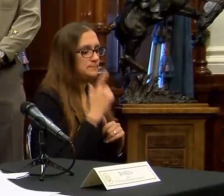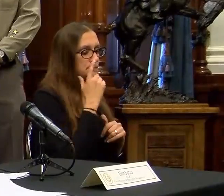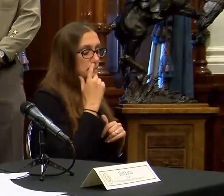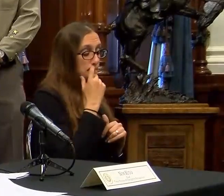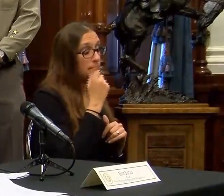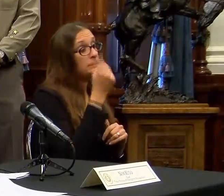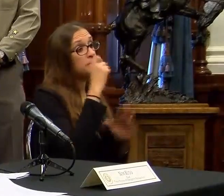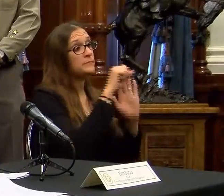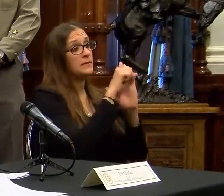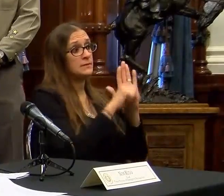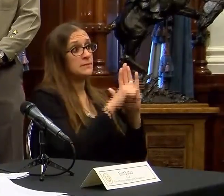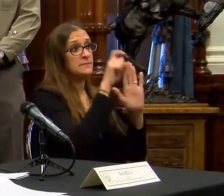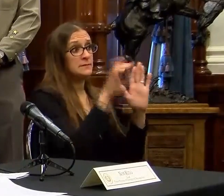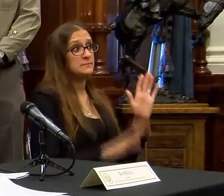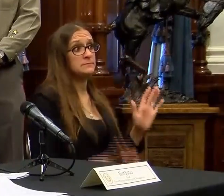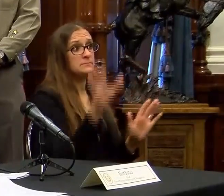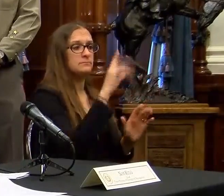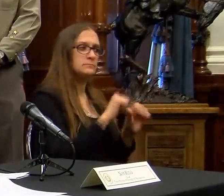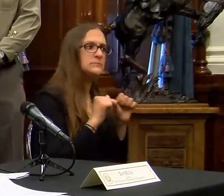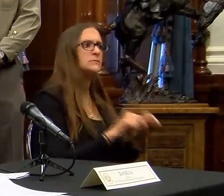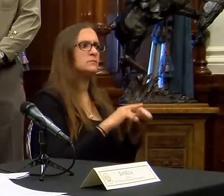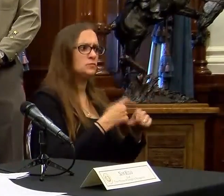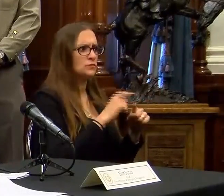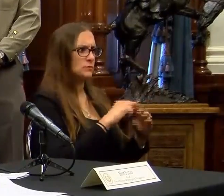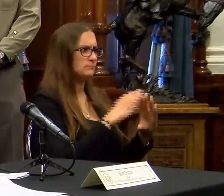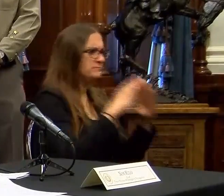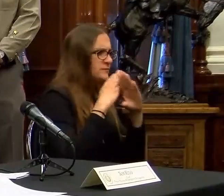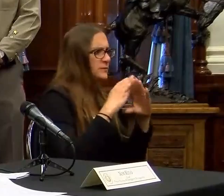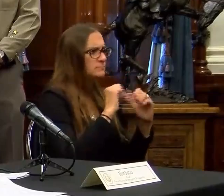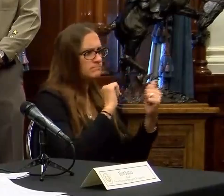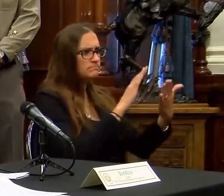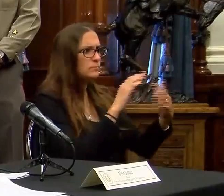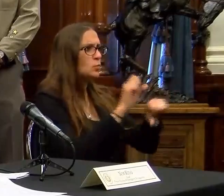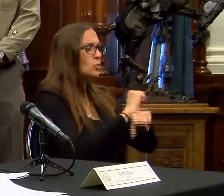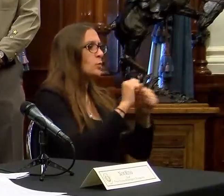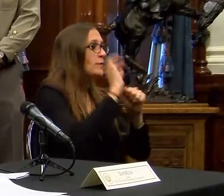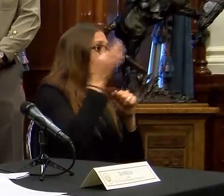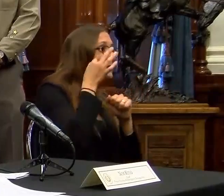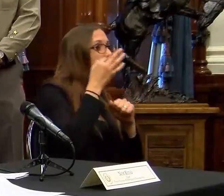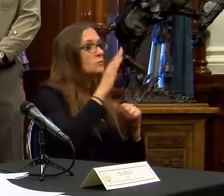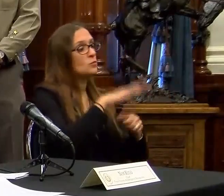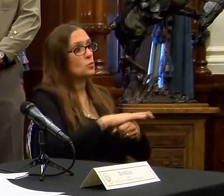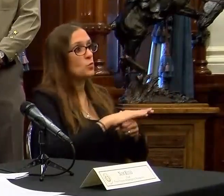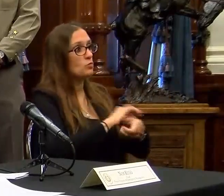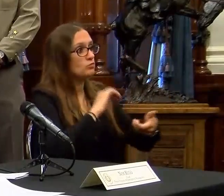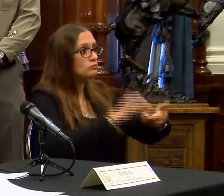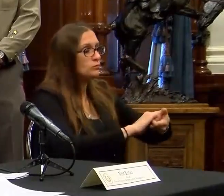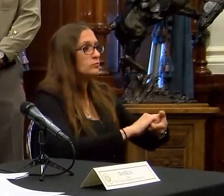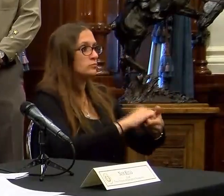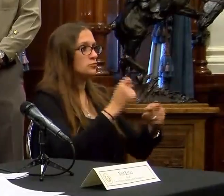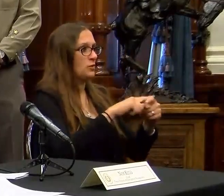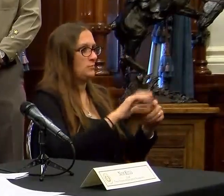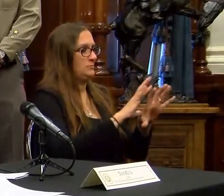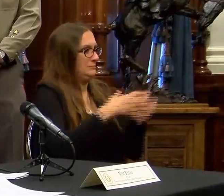Now, the state of Texas will continue to take preventative measures and work with our federal and local partners to contain this virus and to keep Texans